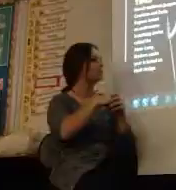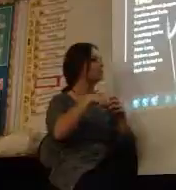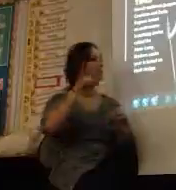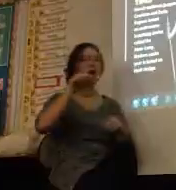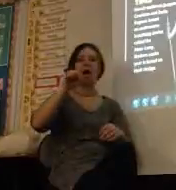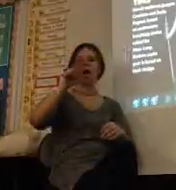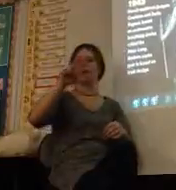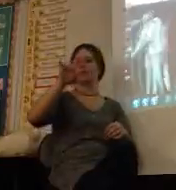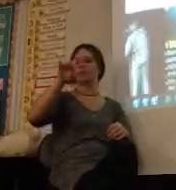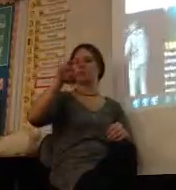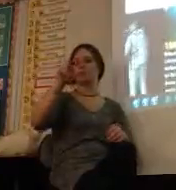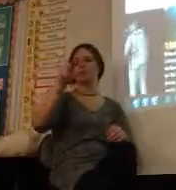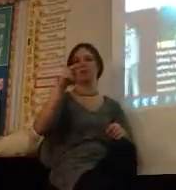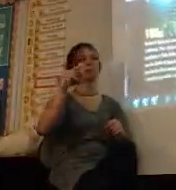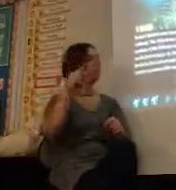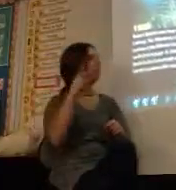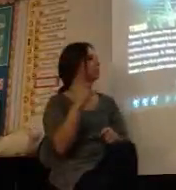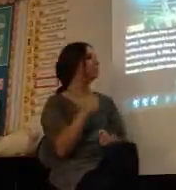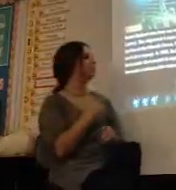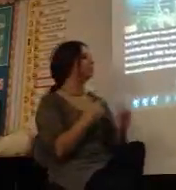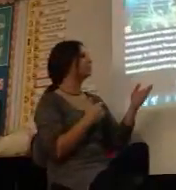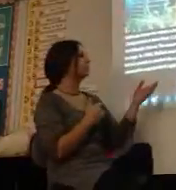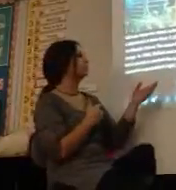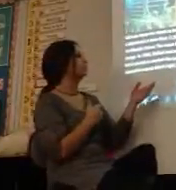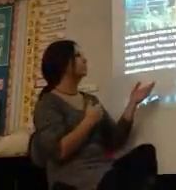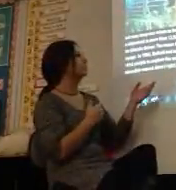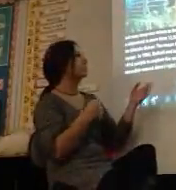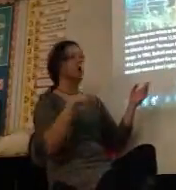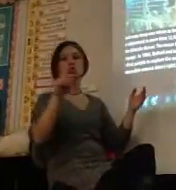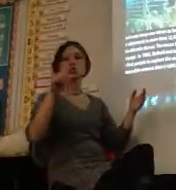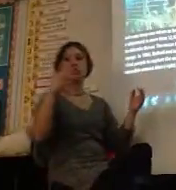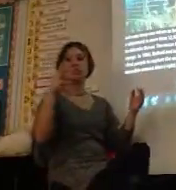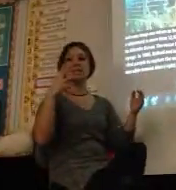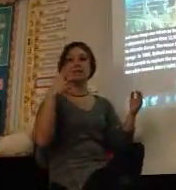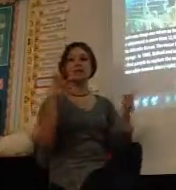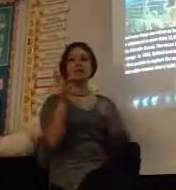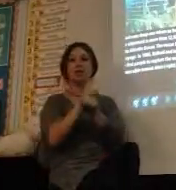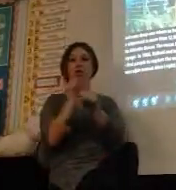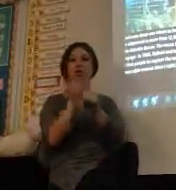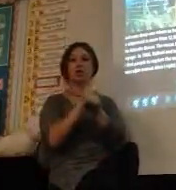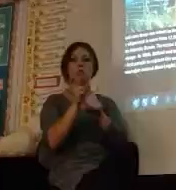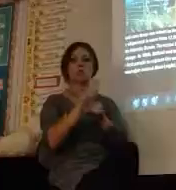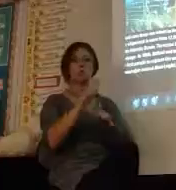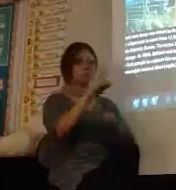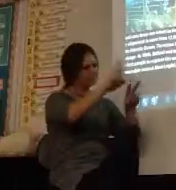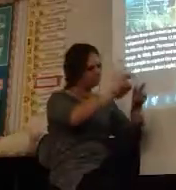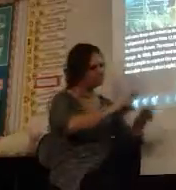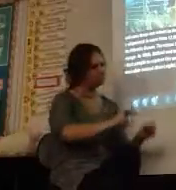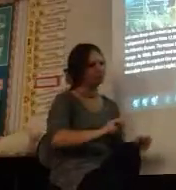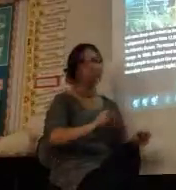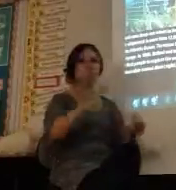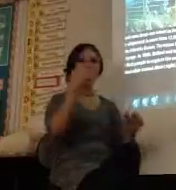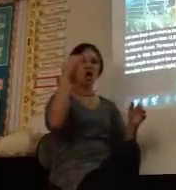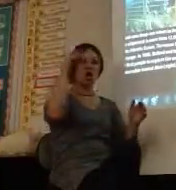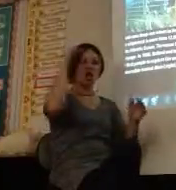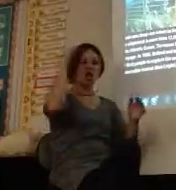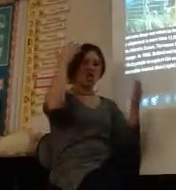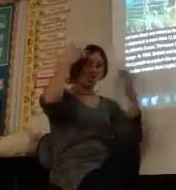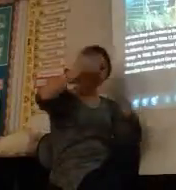2016. Scientists use robots to study the Mariana Trench. It's the deepest, darkest part of the ocean.